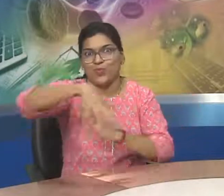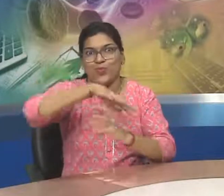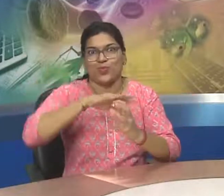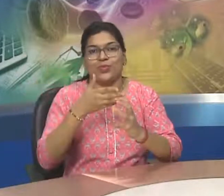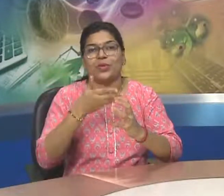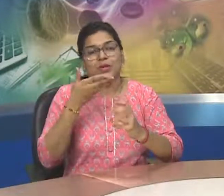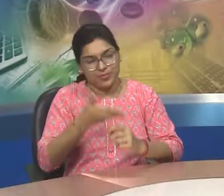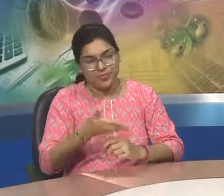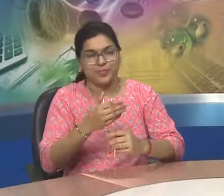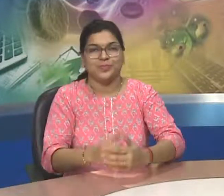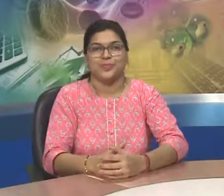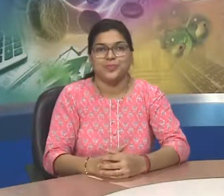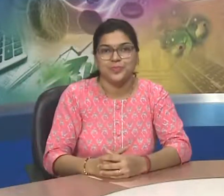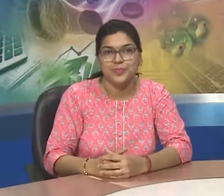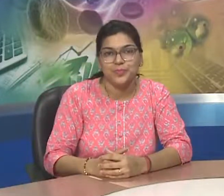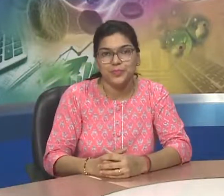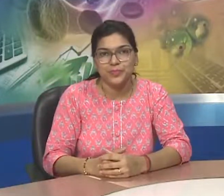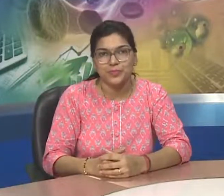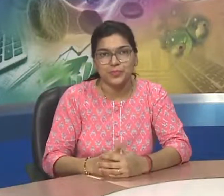70% of water composition.